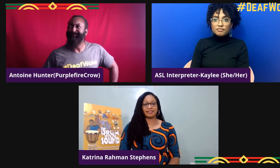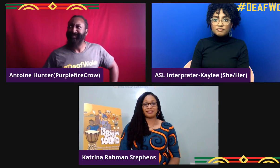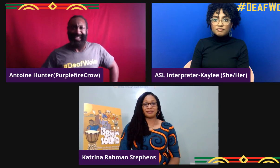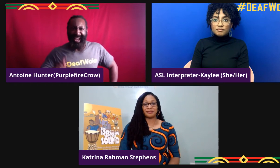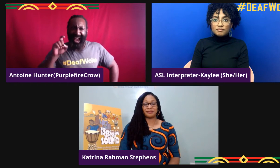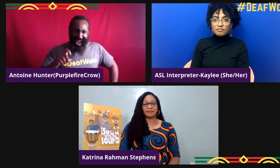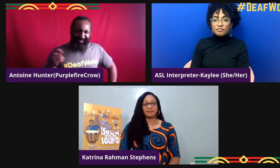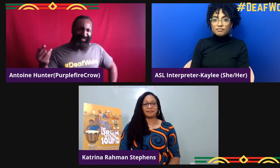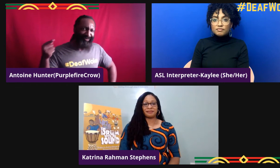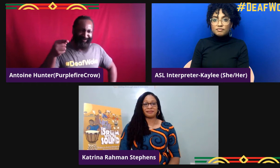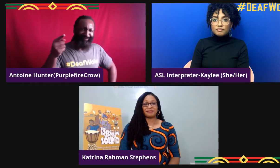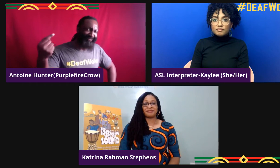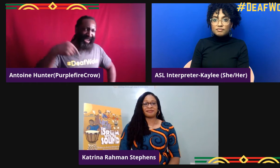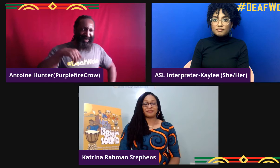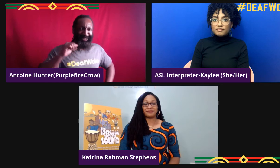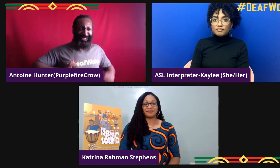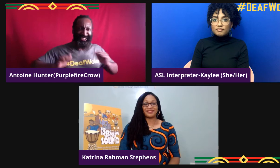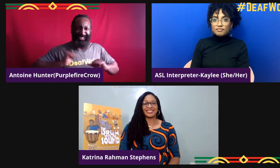very happy.